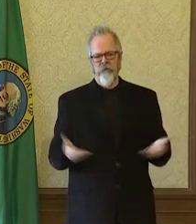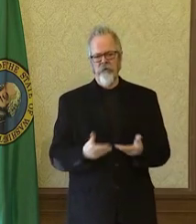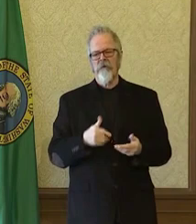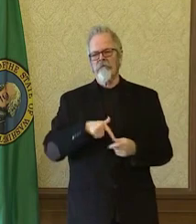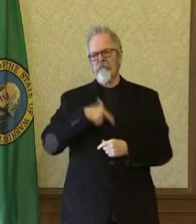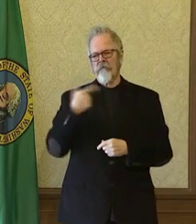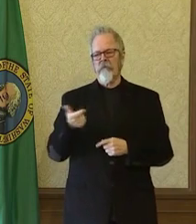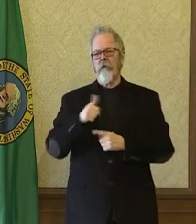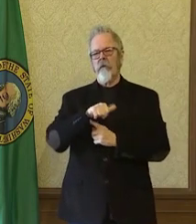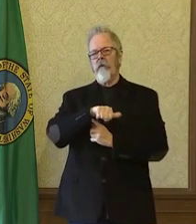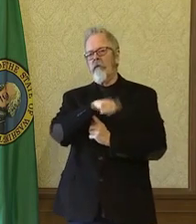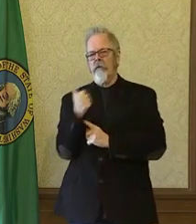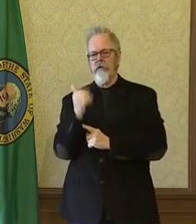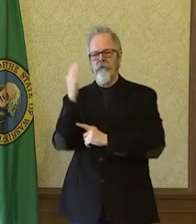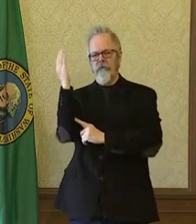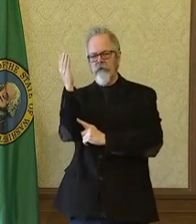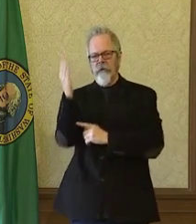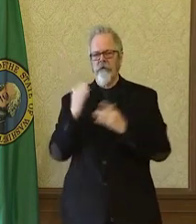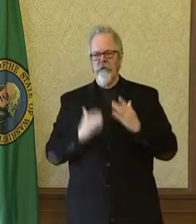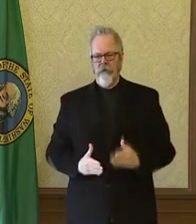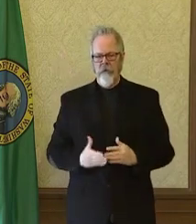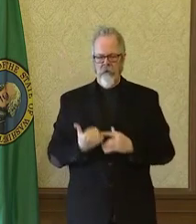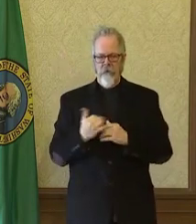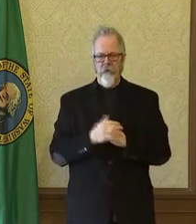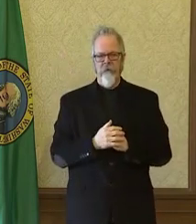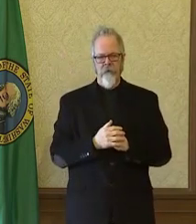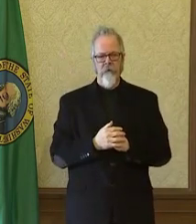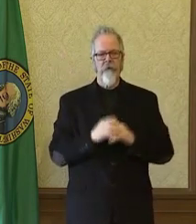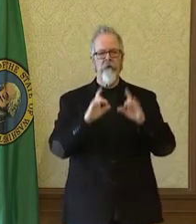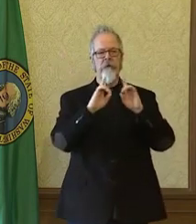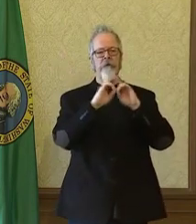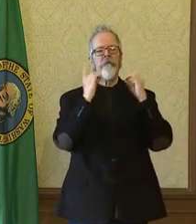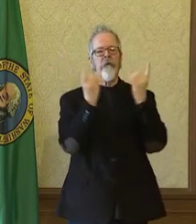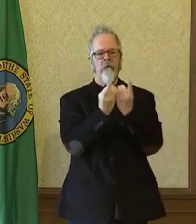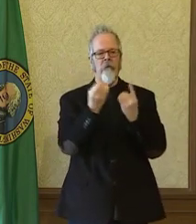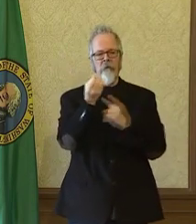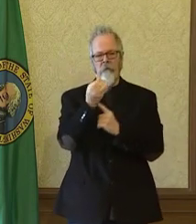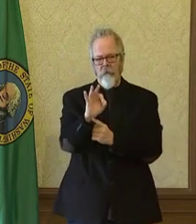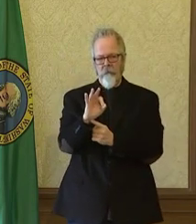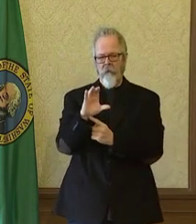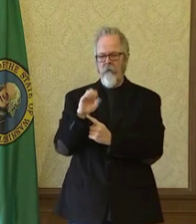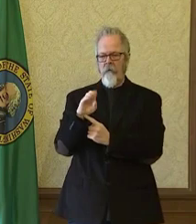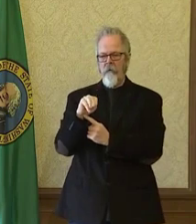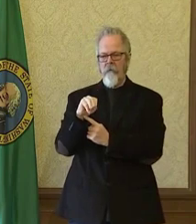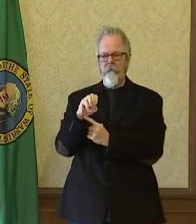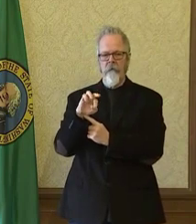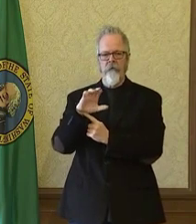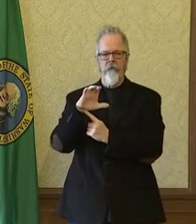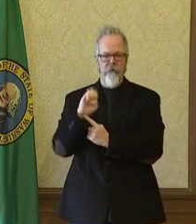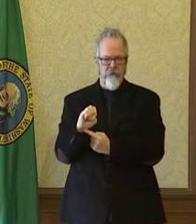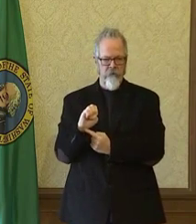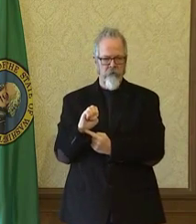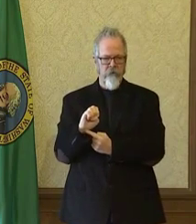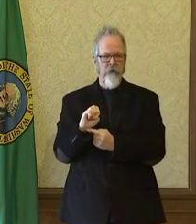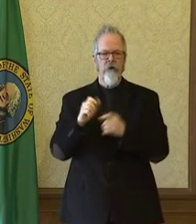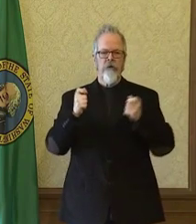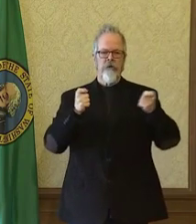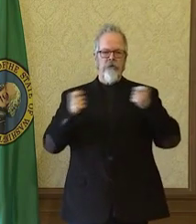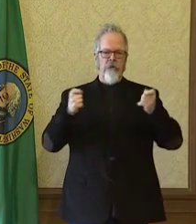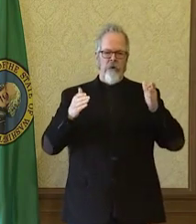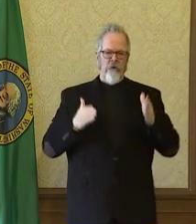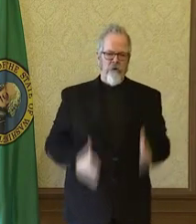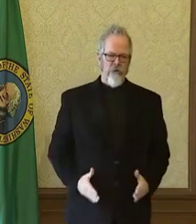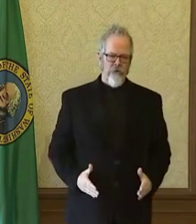Colleen McAleer, and Executive Director of the State Commission on Asian Pacific American Affairs, Toshiko